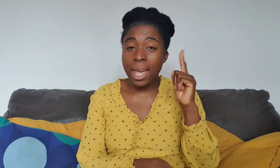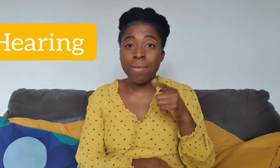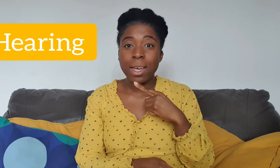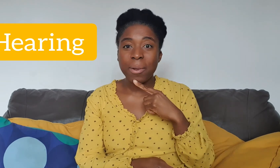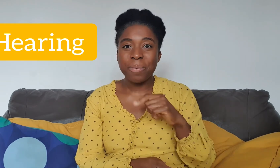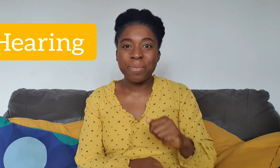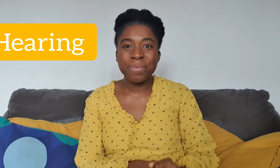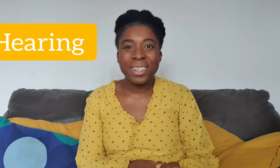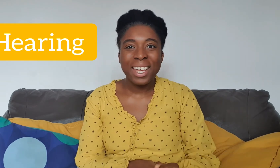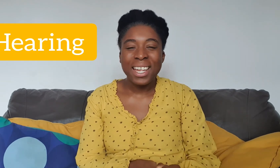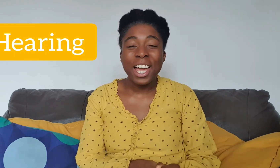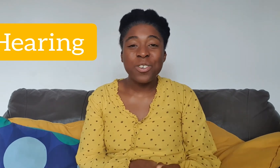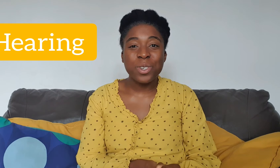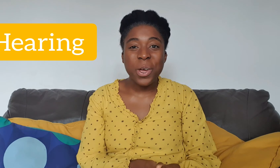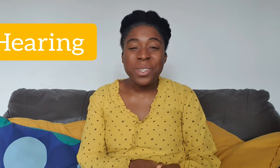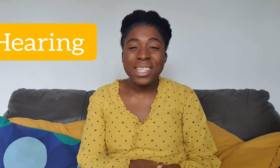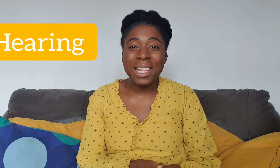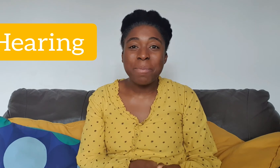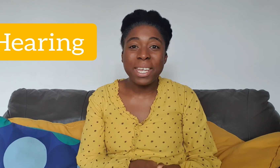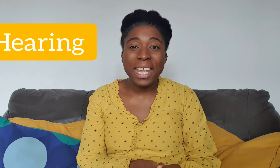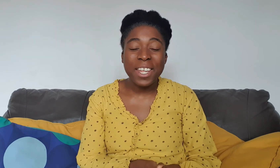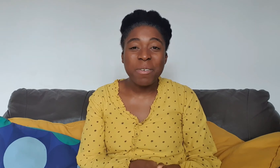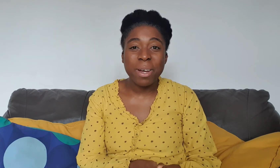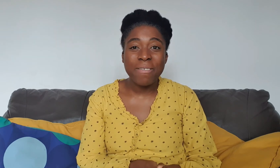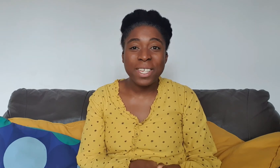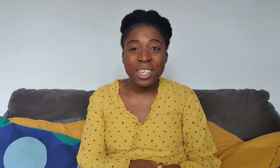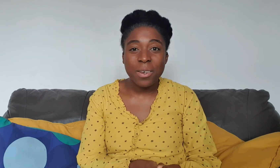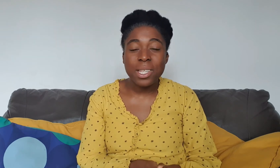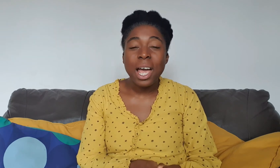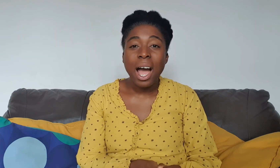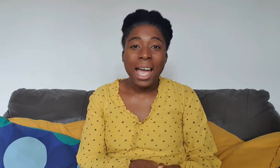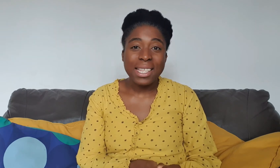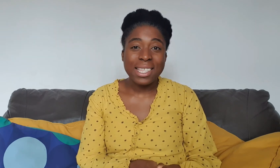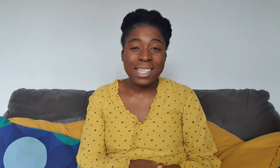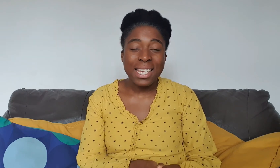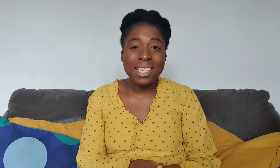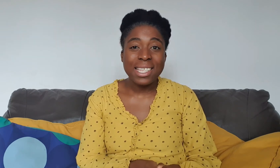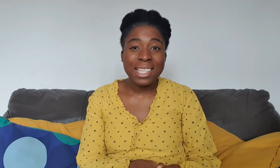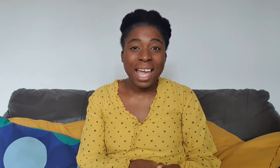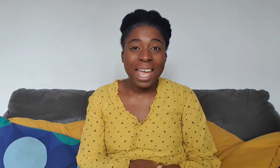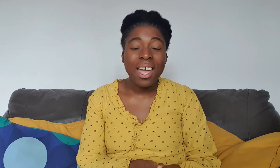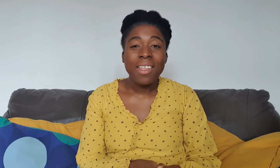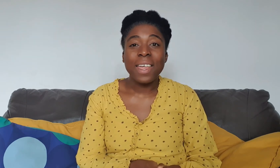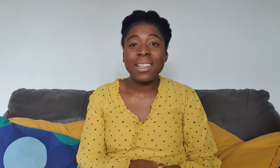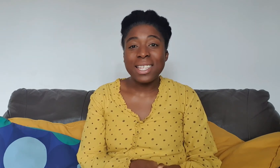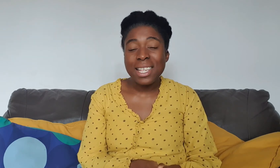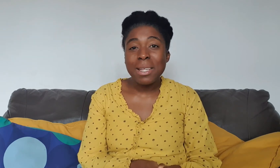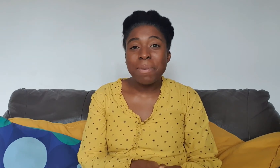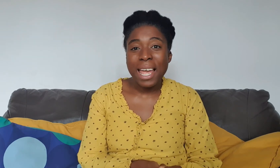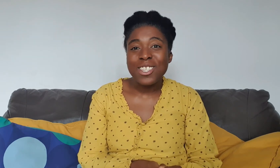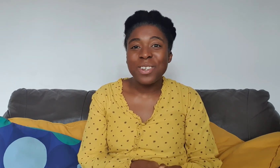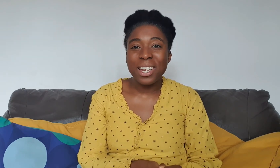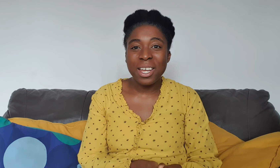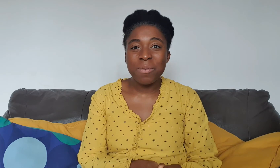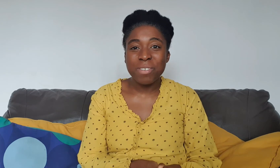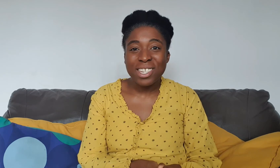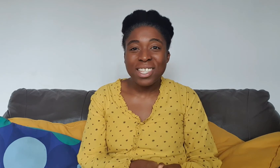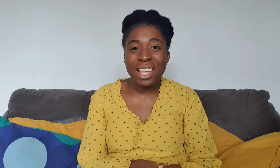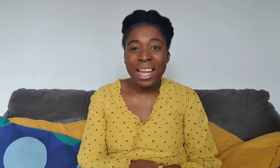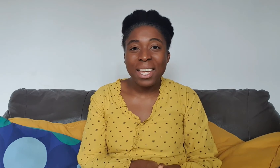hearing. Now you'll notice at the beginning of my videos, I tend to say that this is the place you can learn British Sign Language